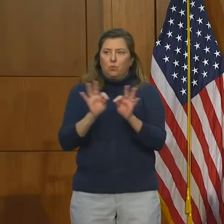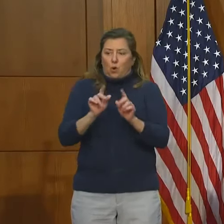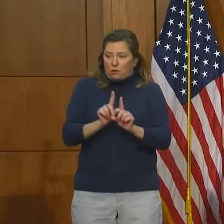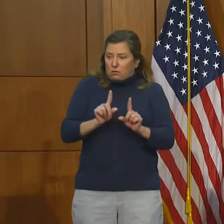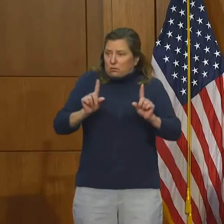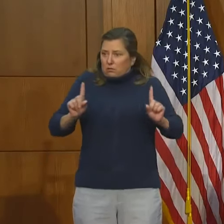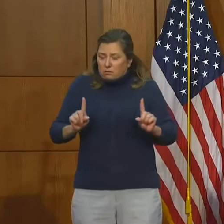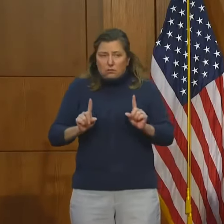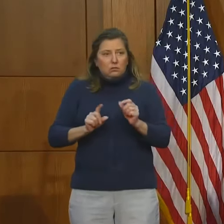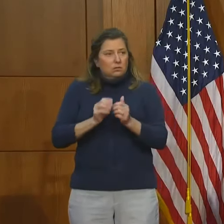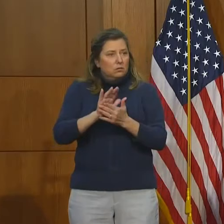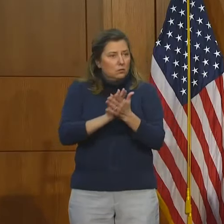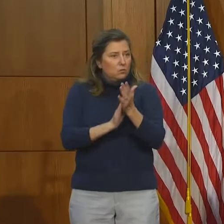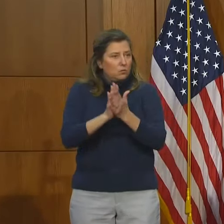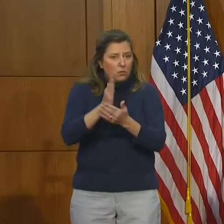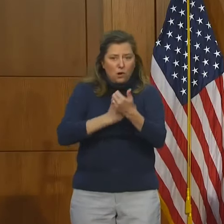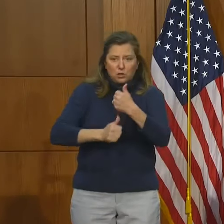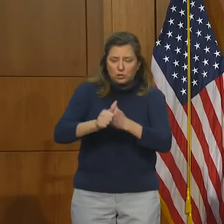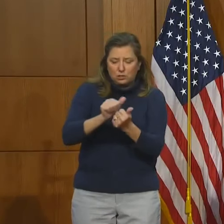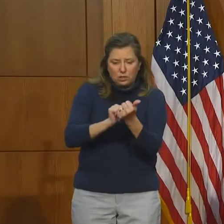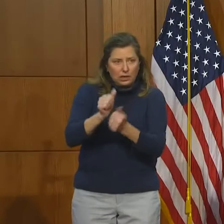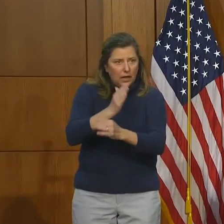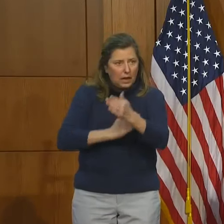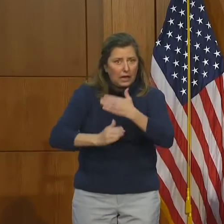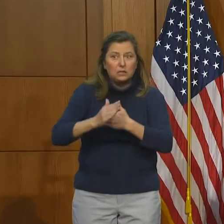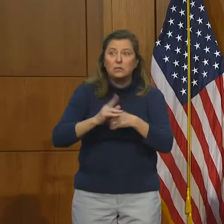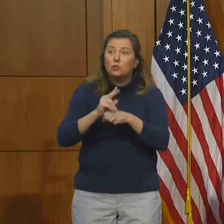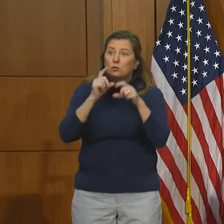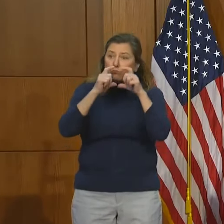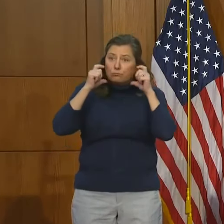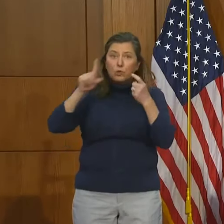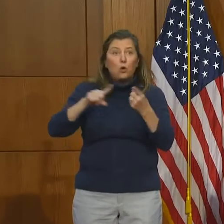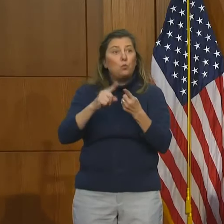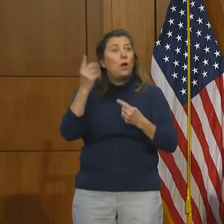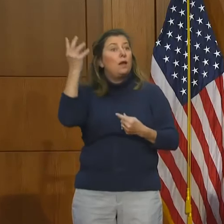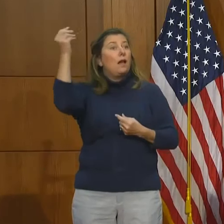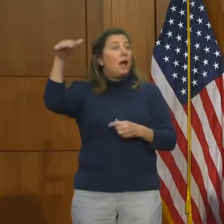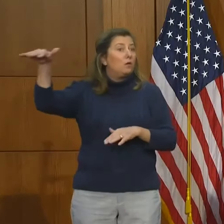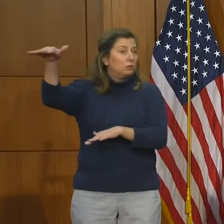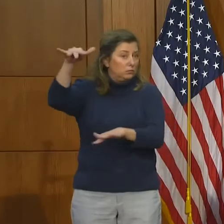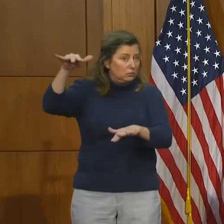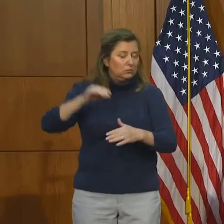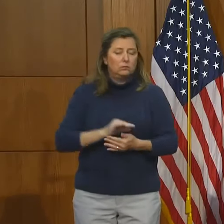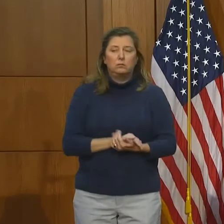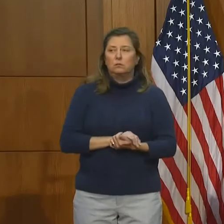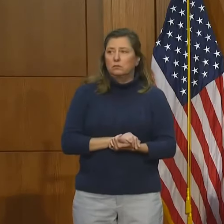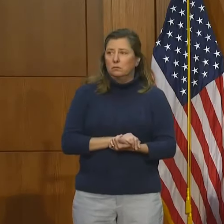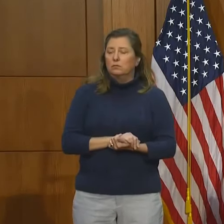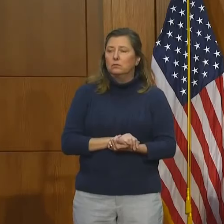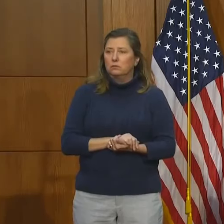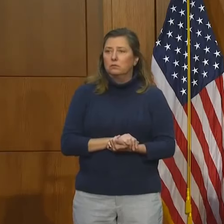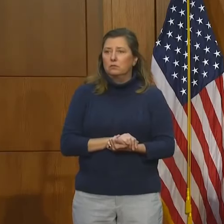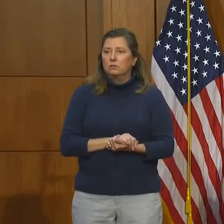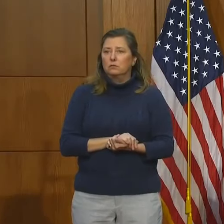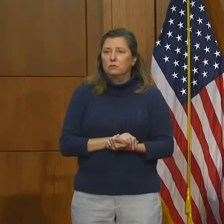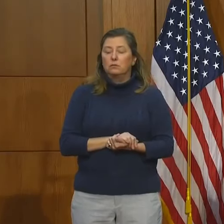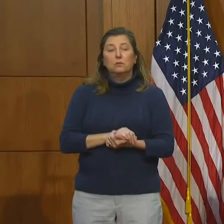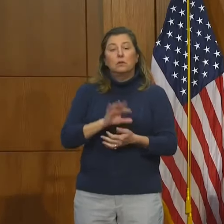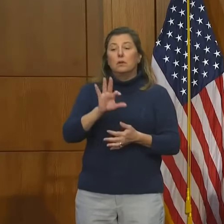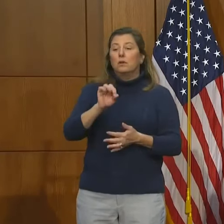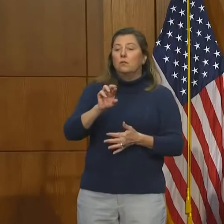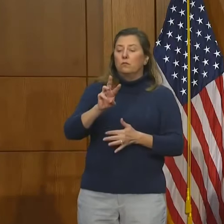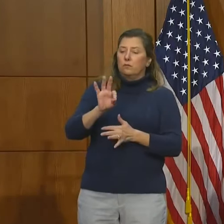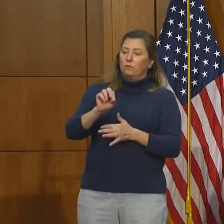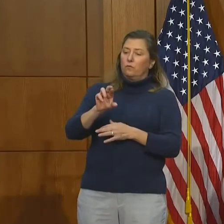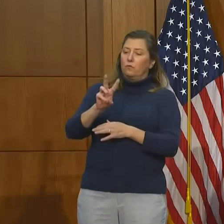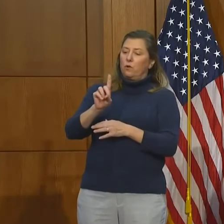distancing, hand washing, and wearing of face protection when we're out and about. Our Forward Virginia